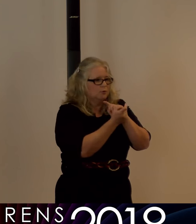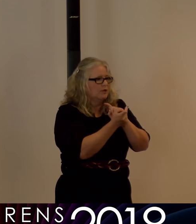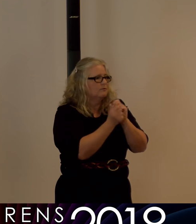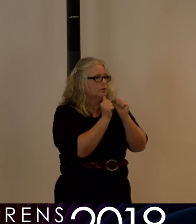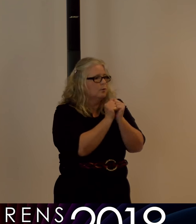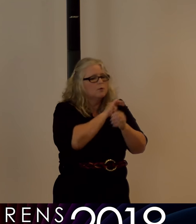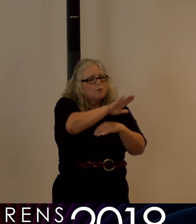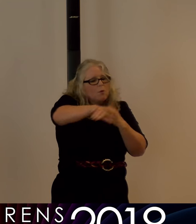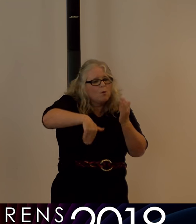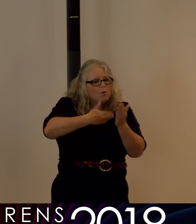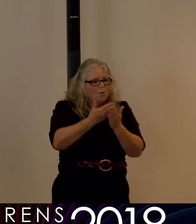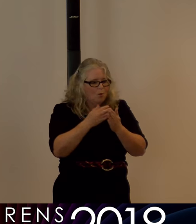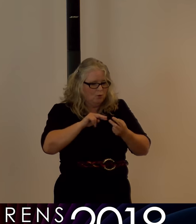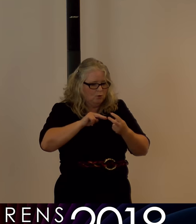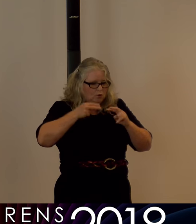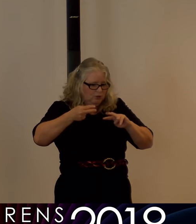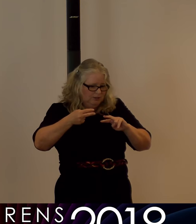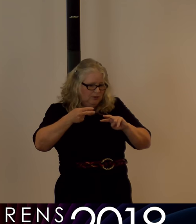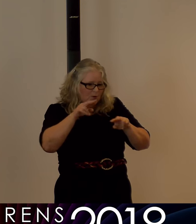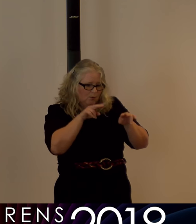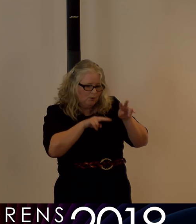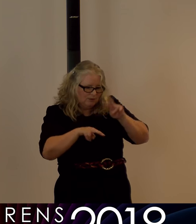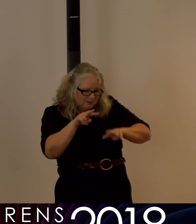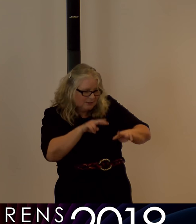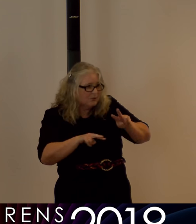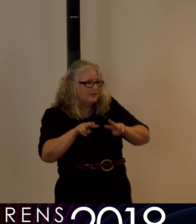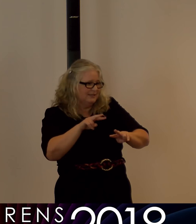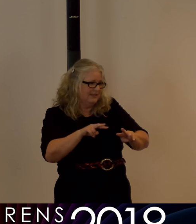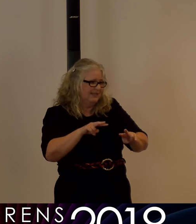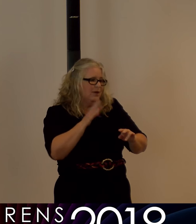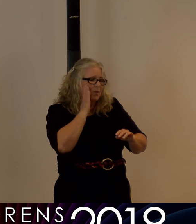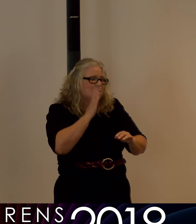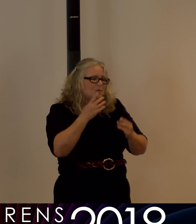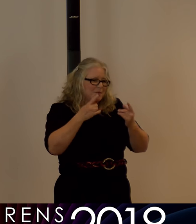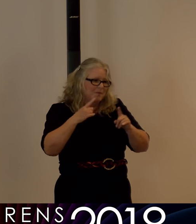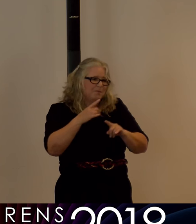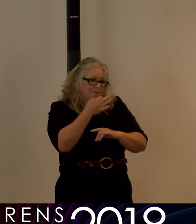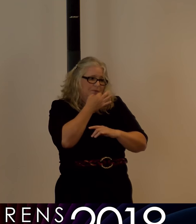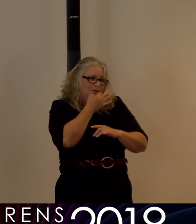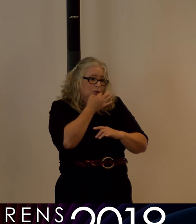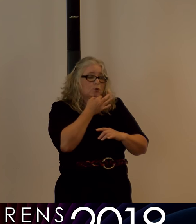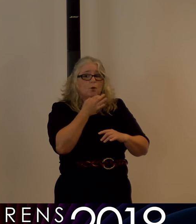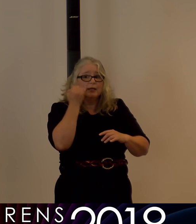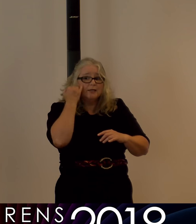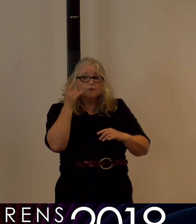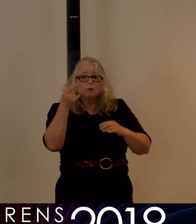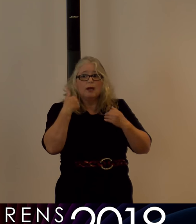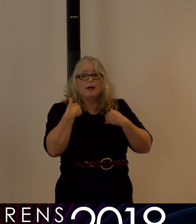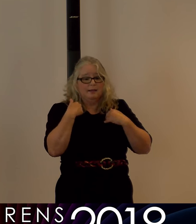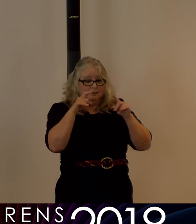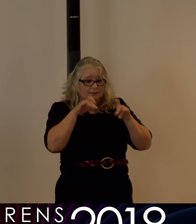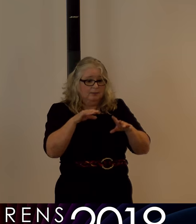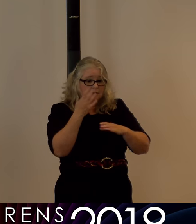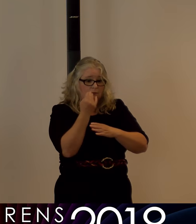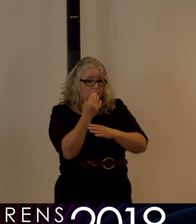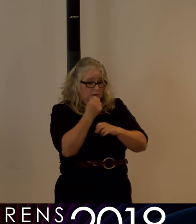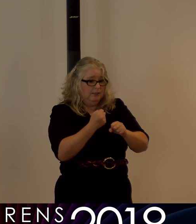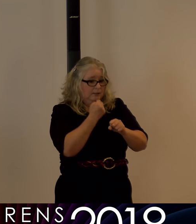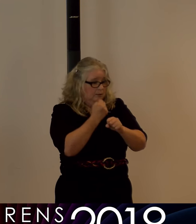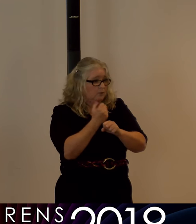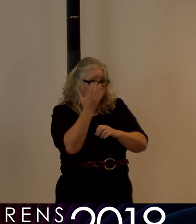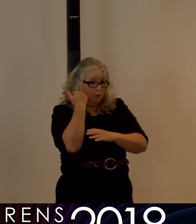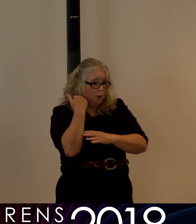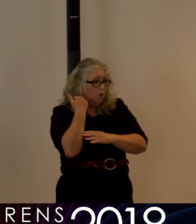but it should be sometime soon. So absolutely, if you had testing 14 years ago and were negative, I would revisit the